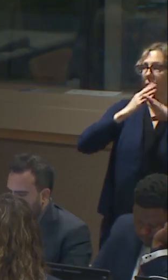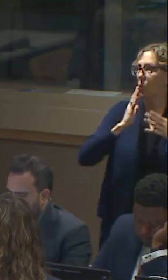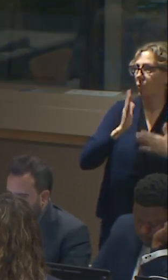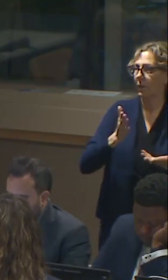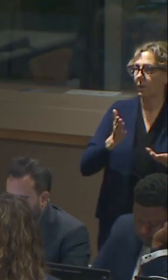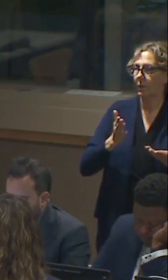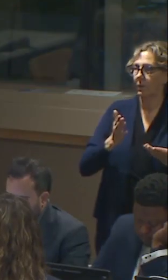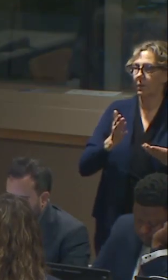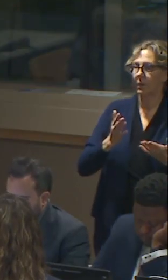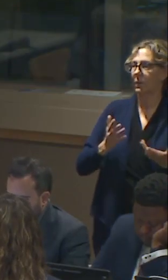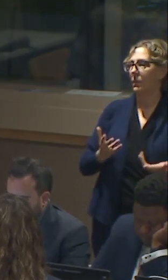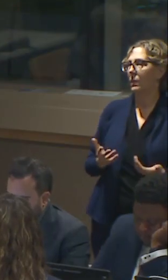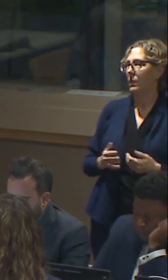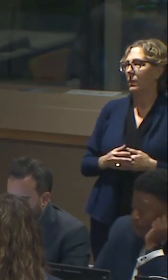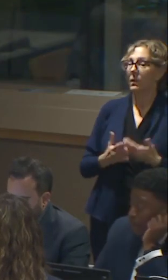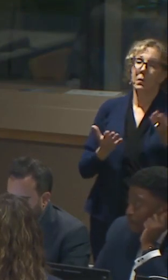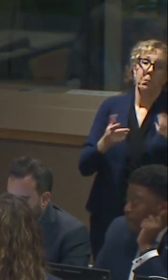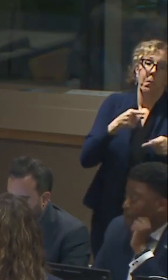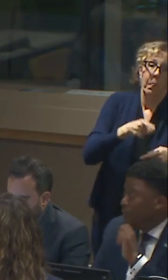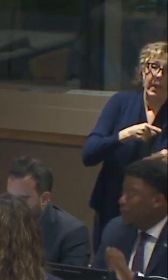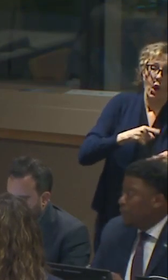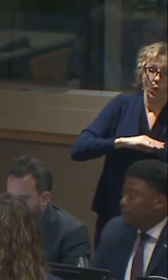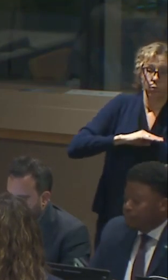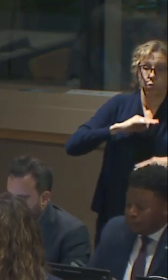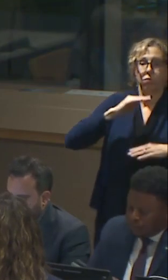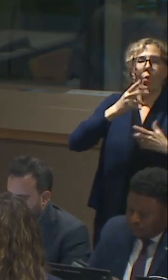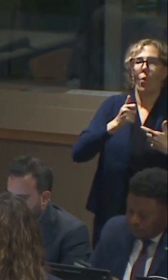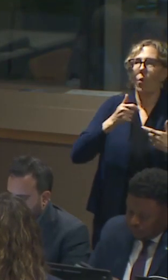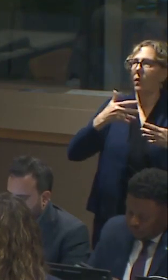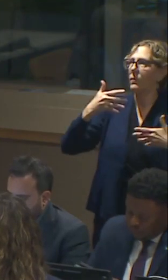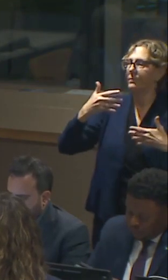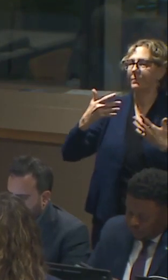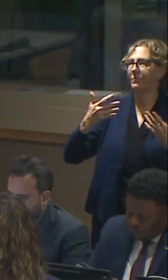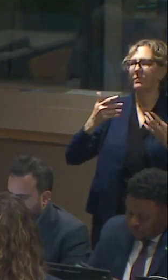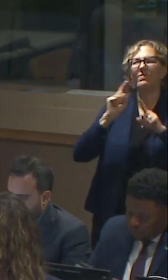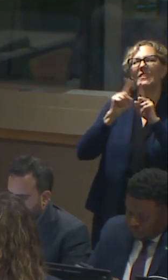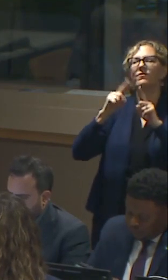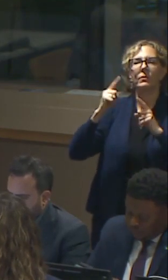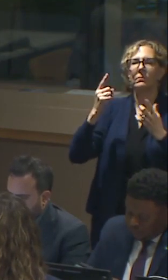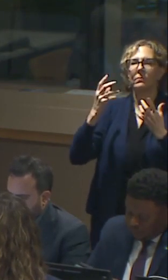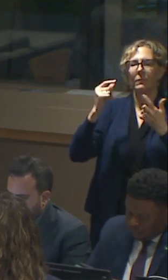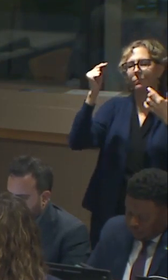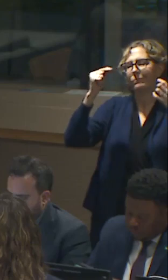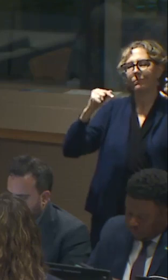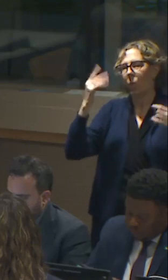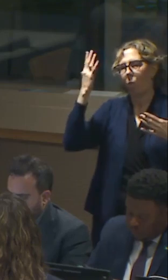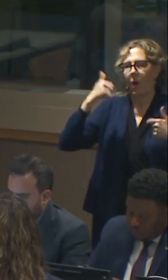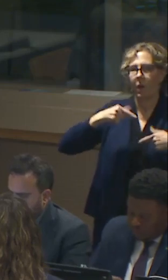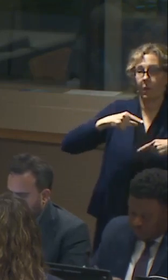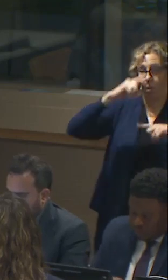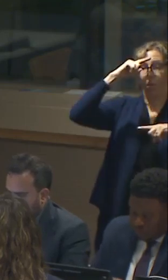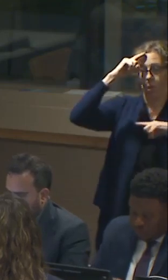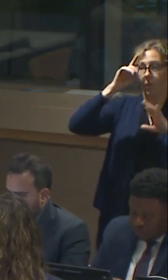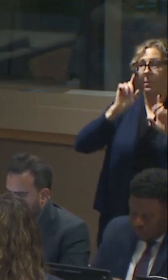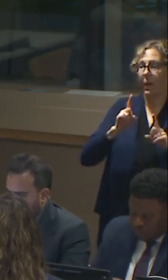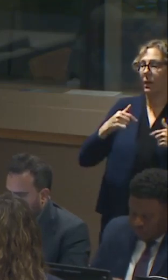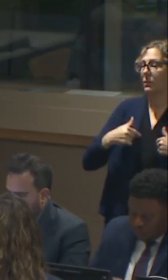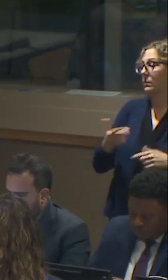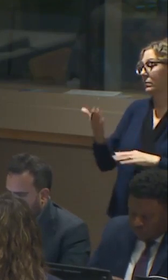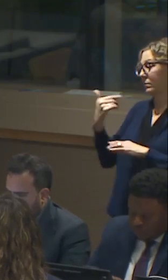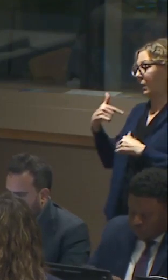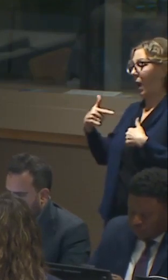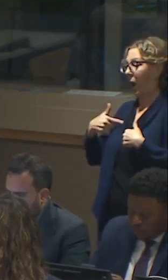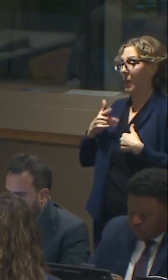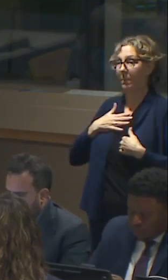are neurodivergent or because they're fighting with the school system. I was unable to be employed for 35 years while my son was in public